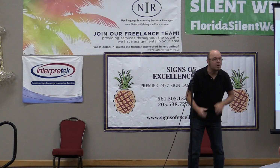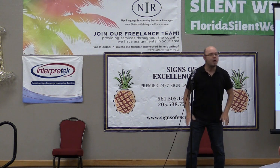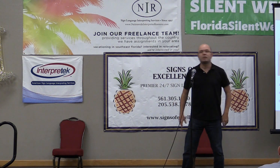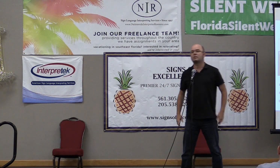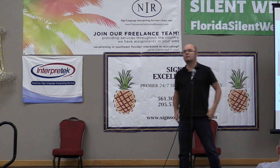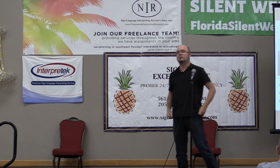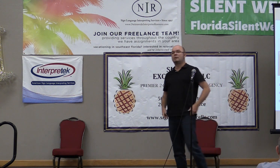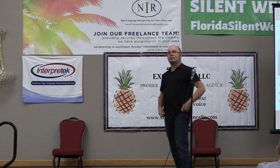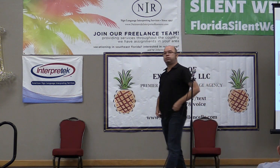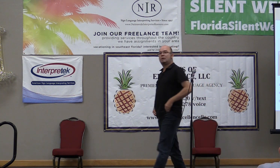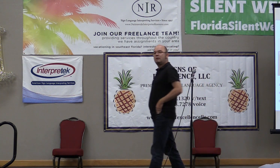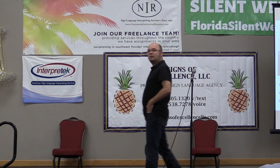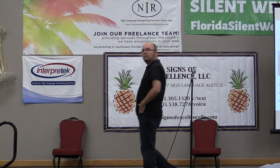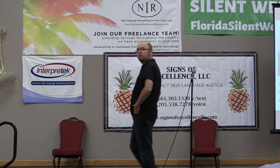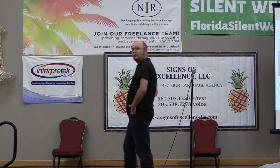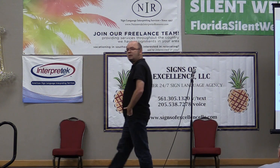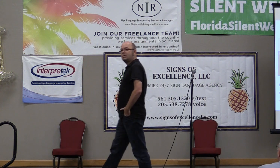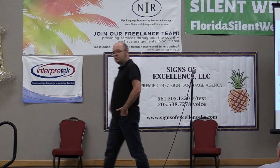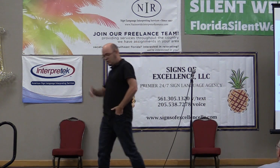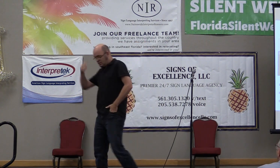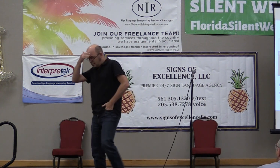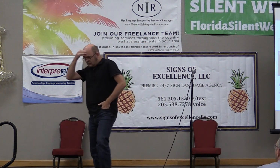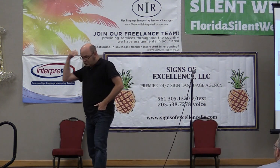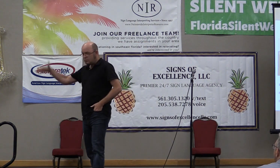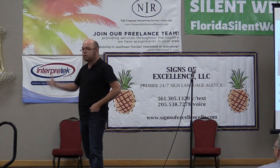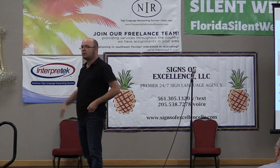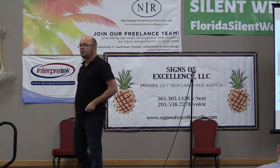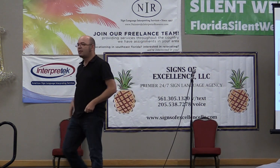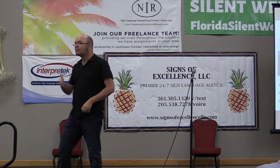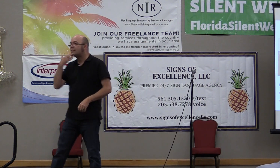it. What? Oh, am I out of